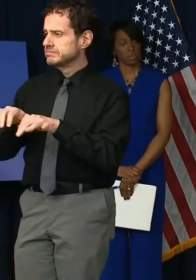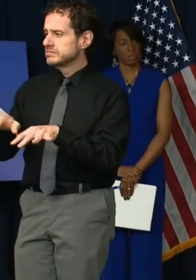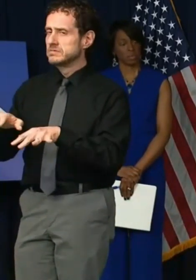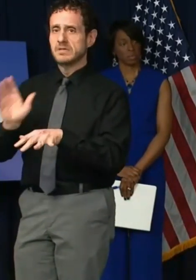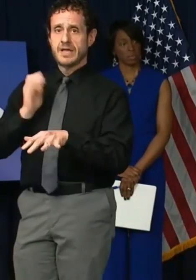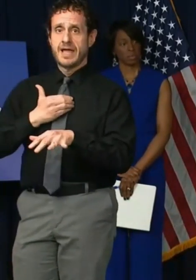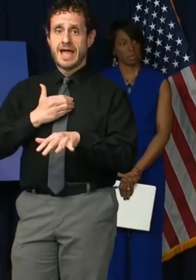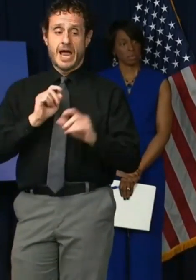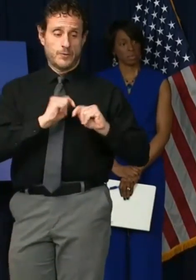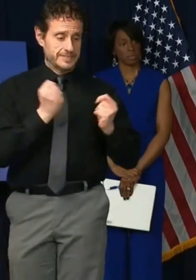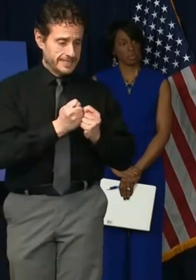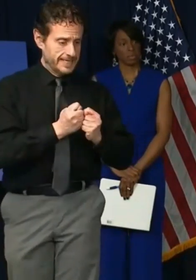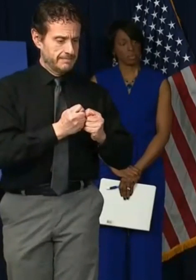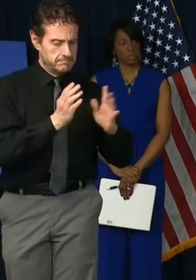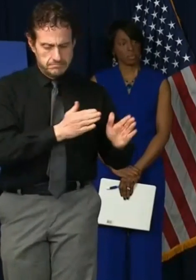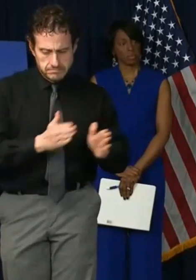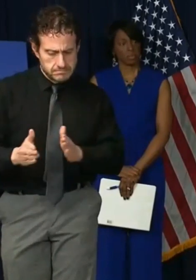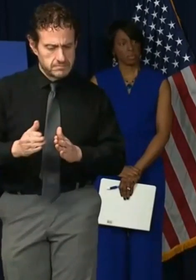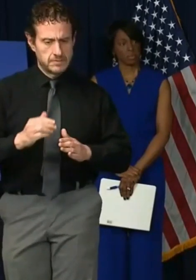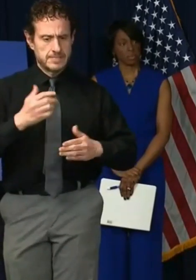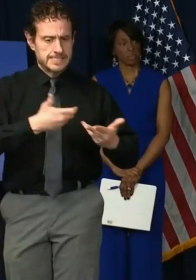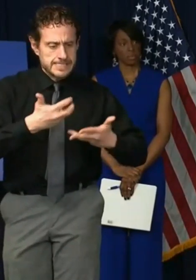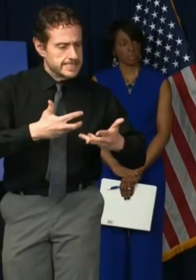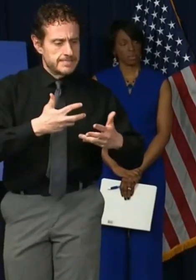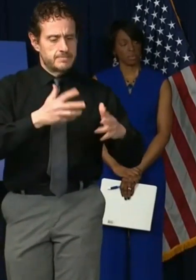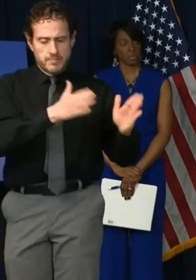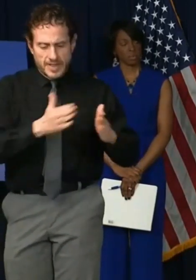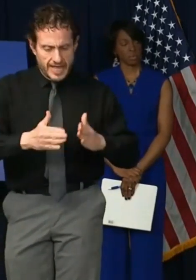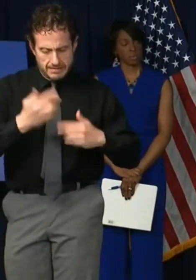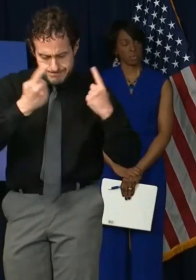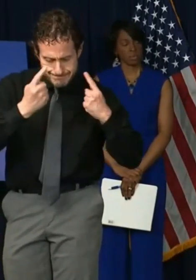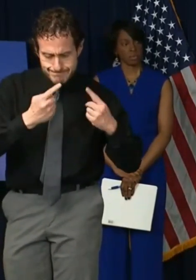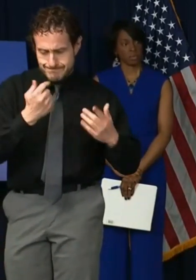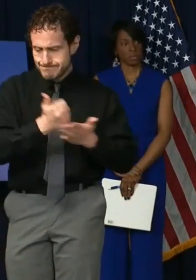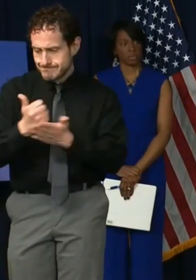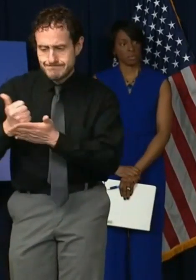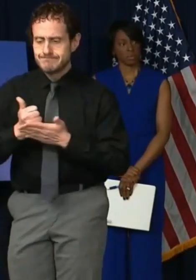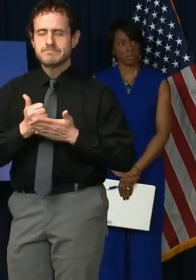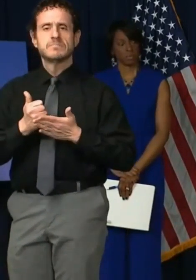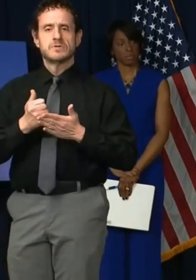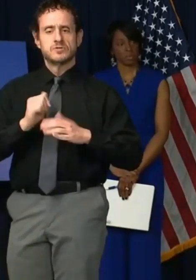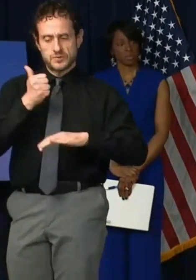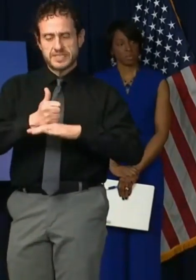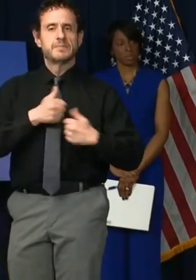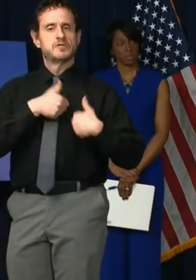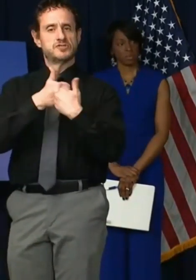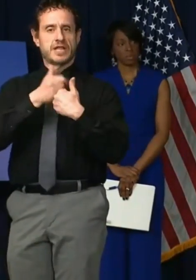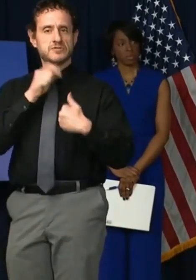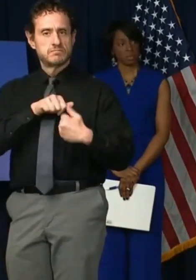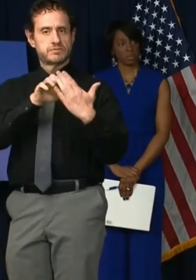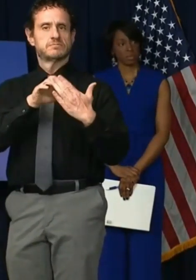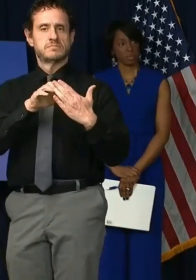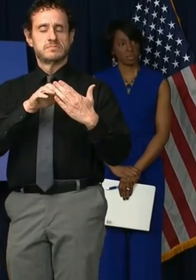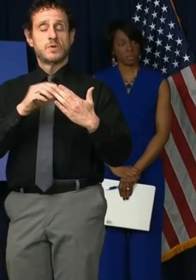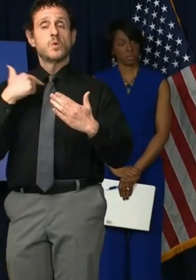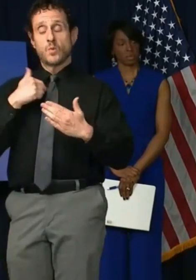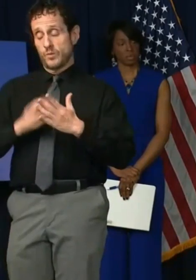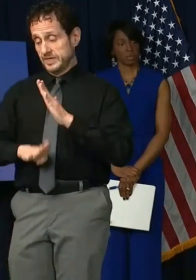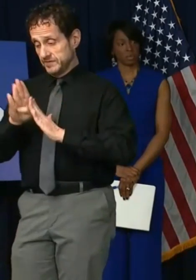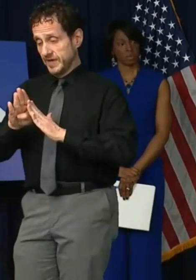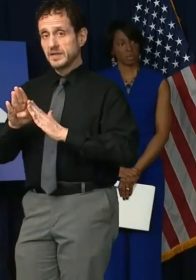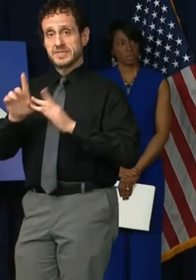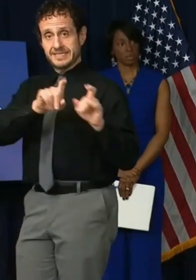quickly organized system-wide resources to meet the impending challenge. As part of our effort, we turned to developing aggressive